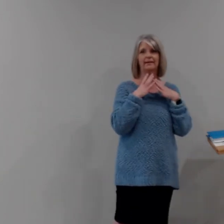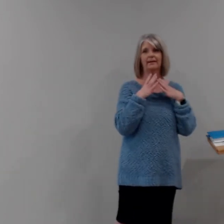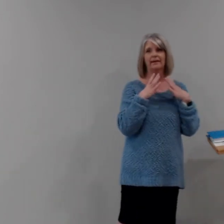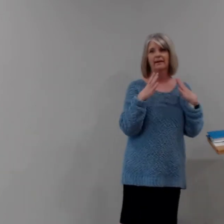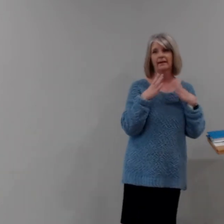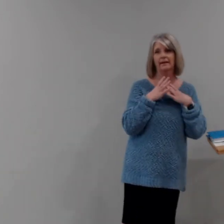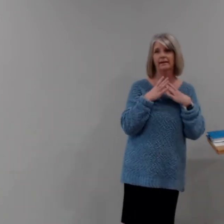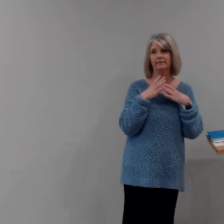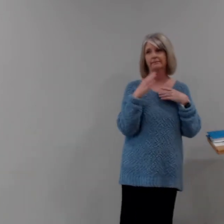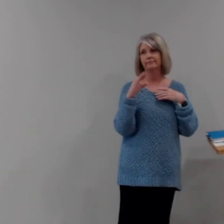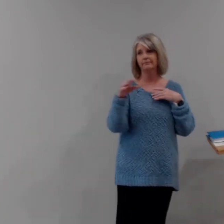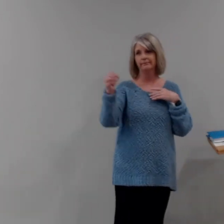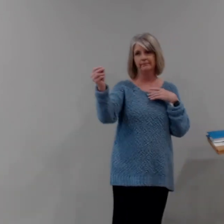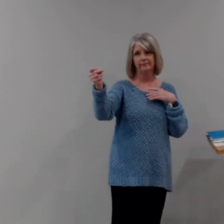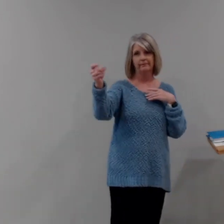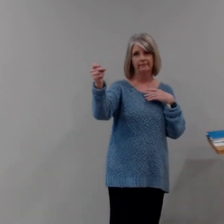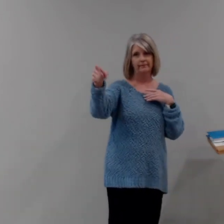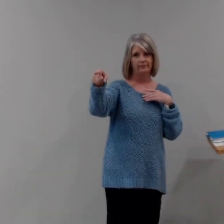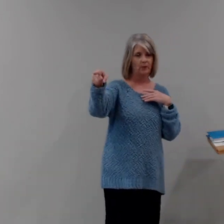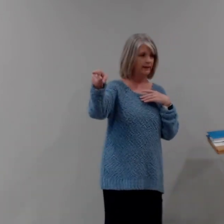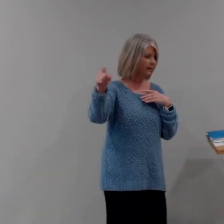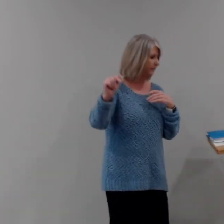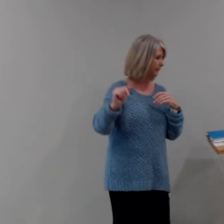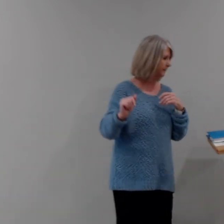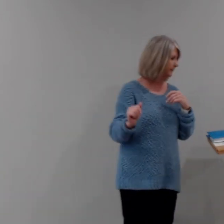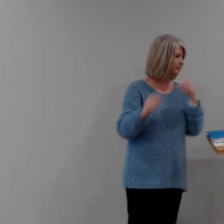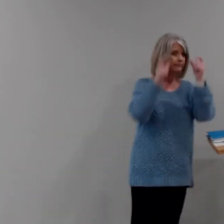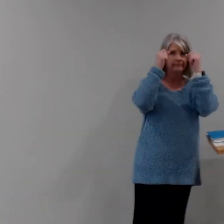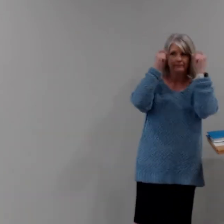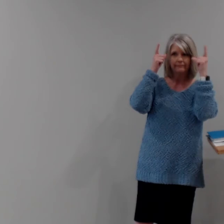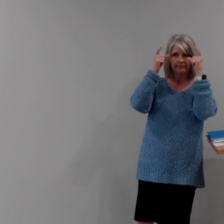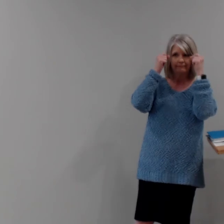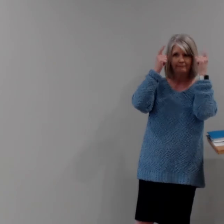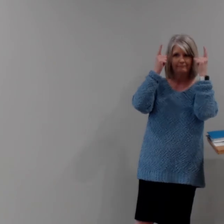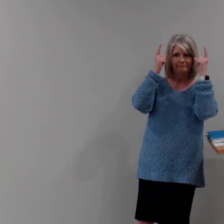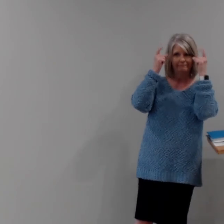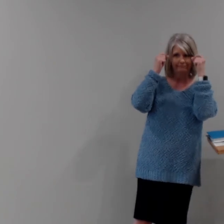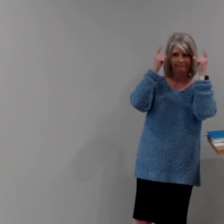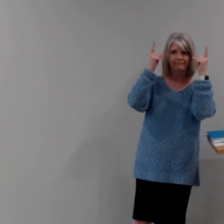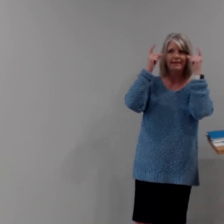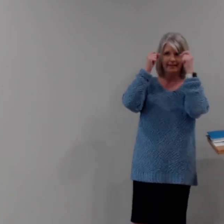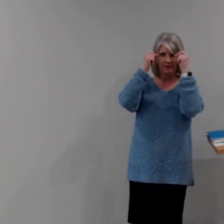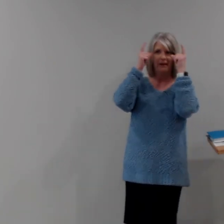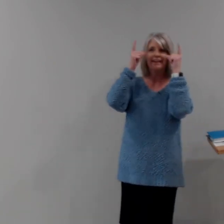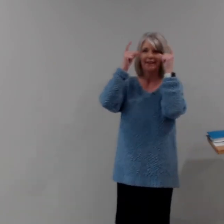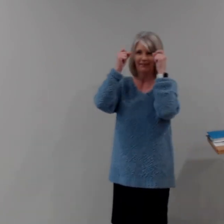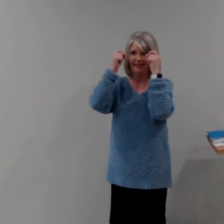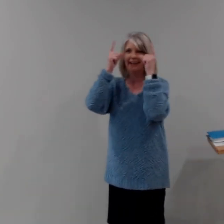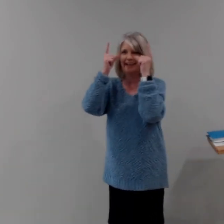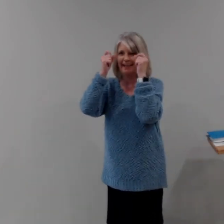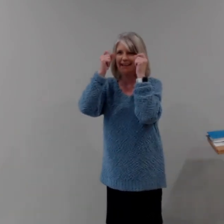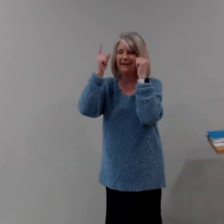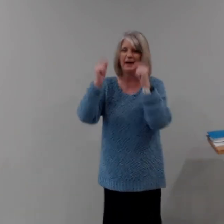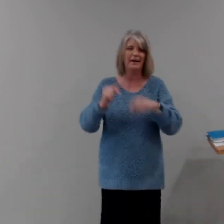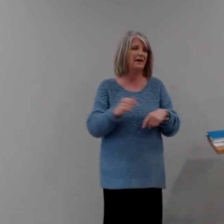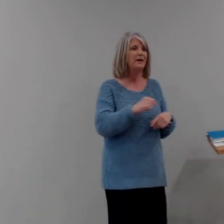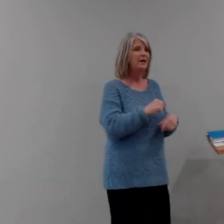This is just wake up. We got